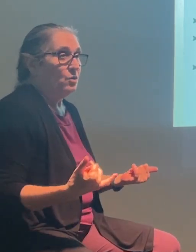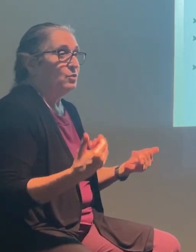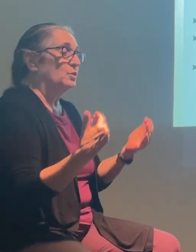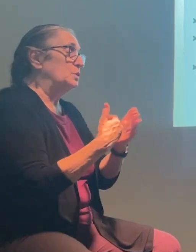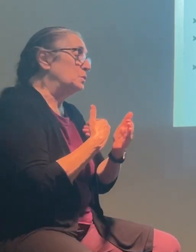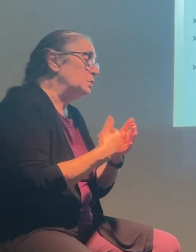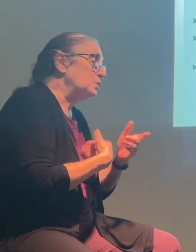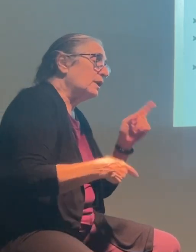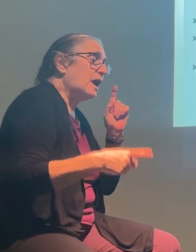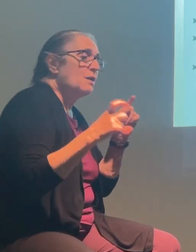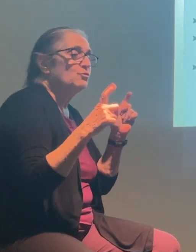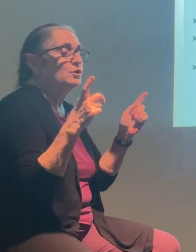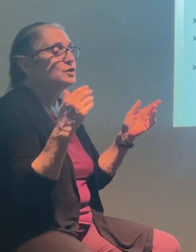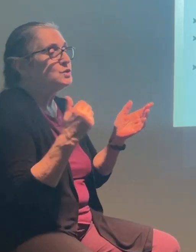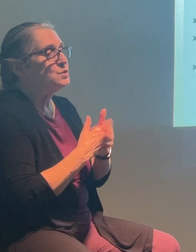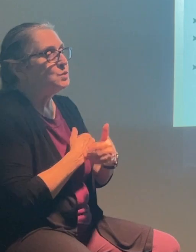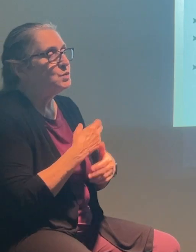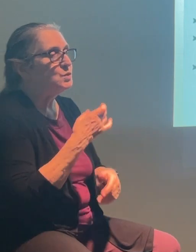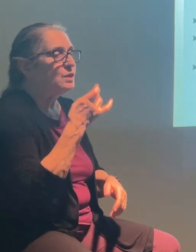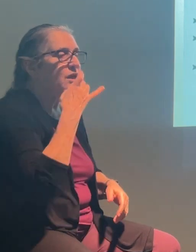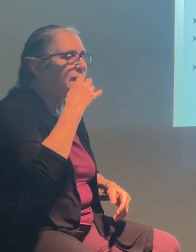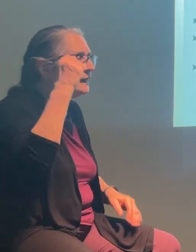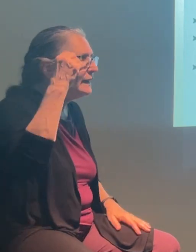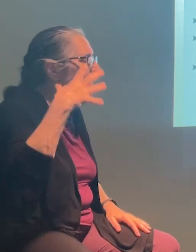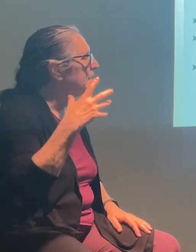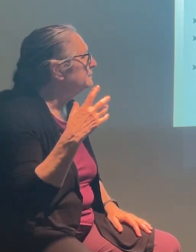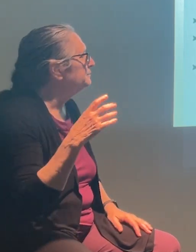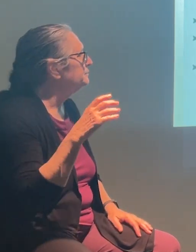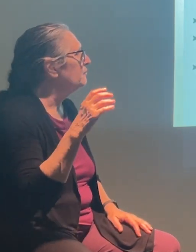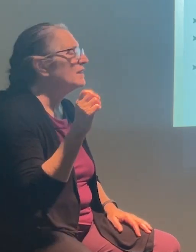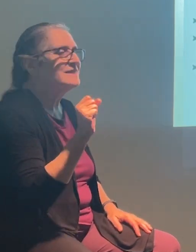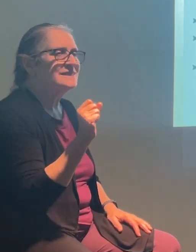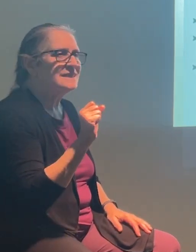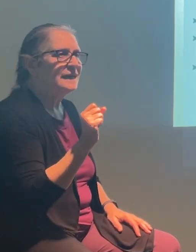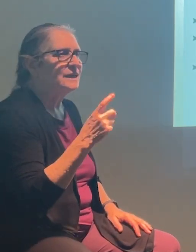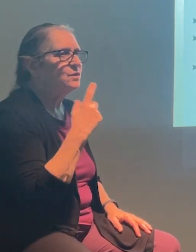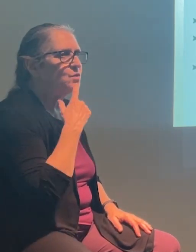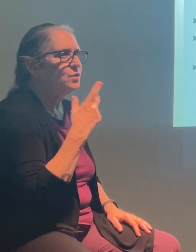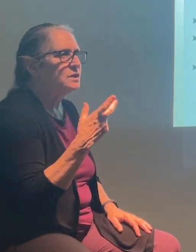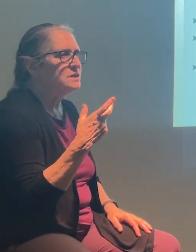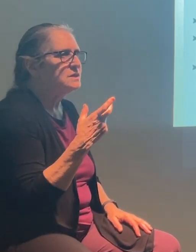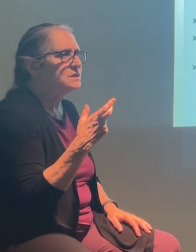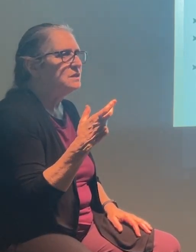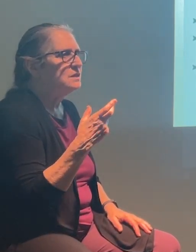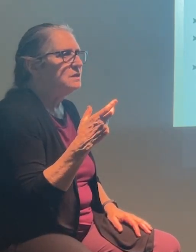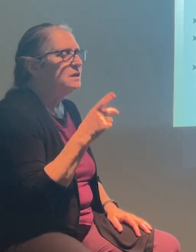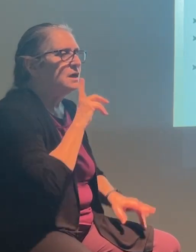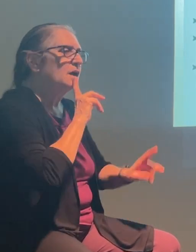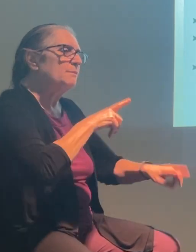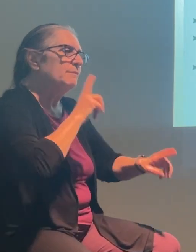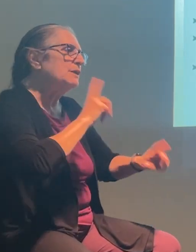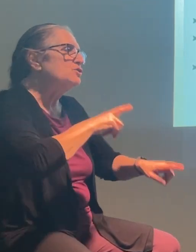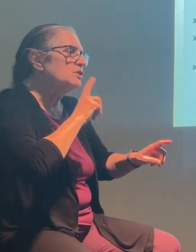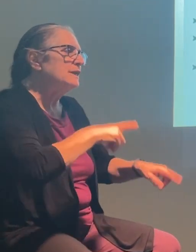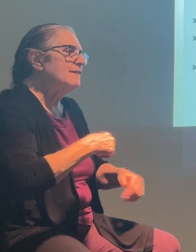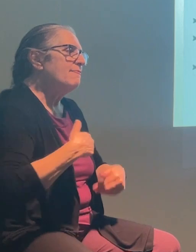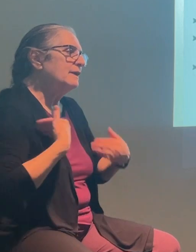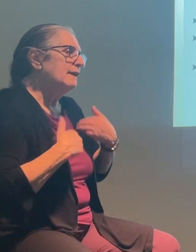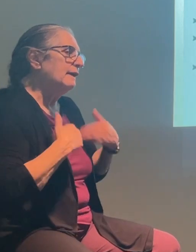lighting. Steichen was commissioned as a lieutenant commander in the Navy